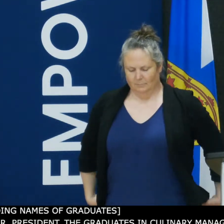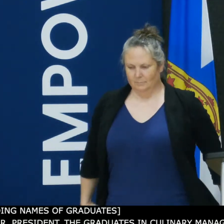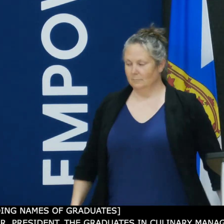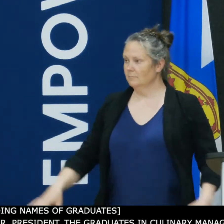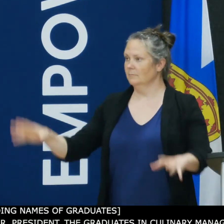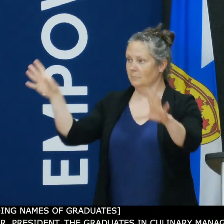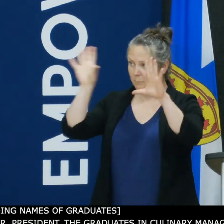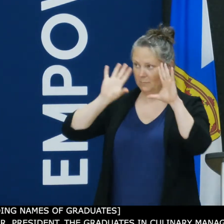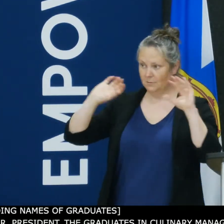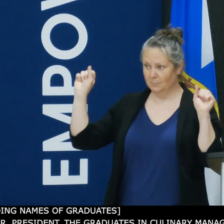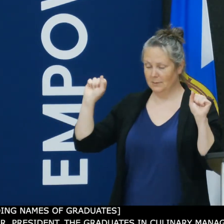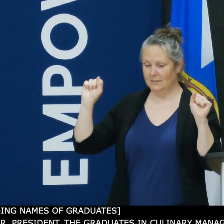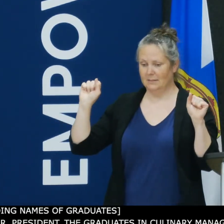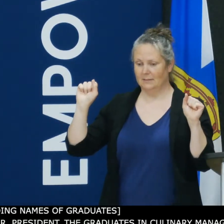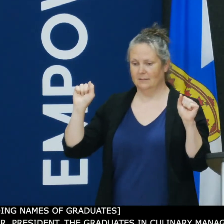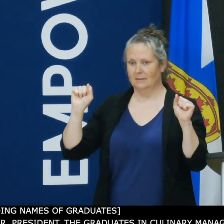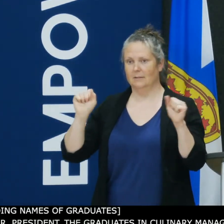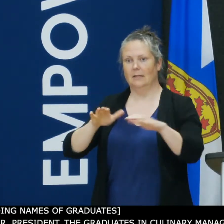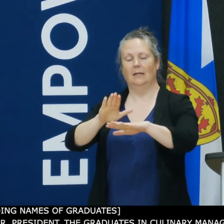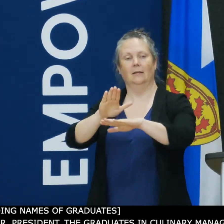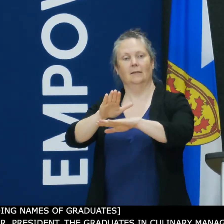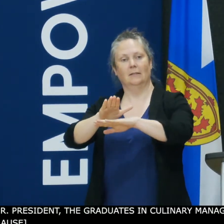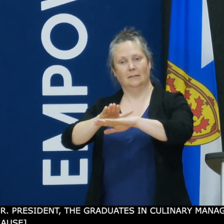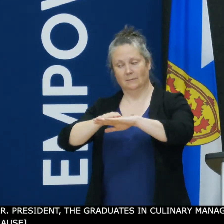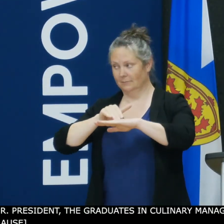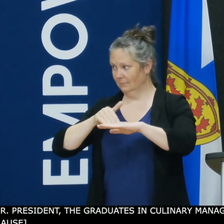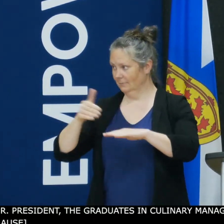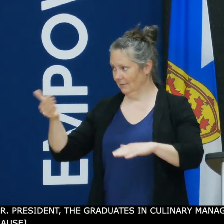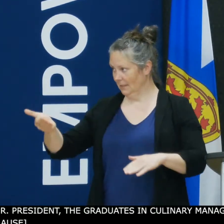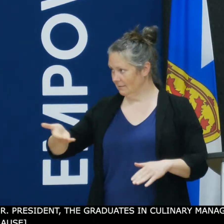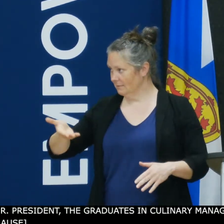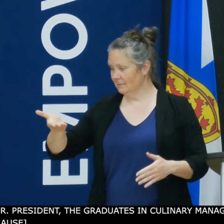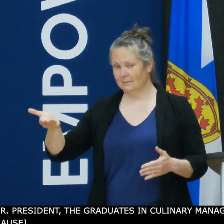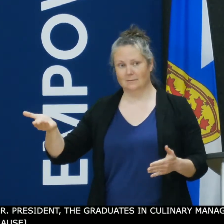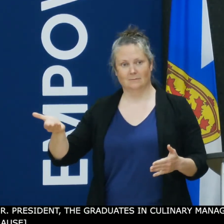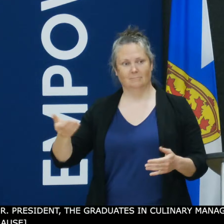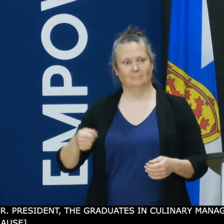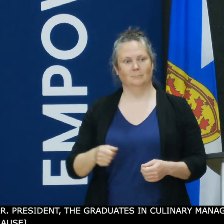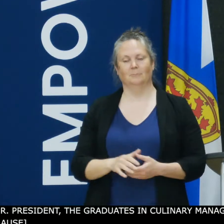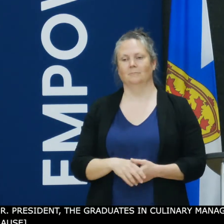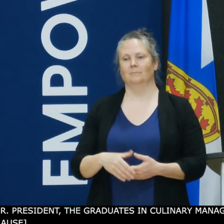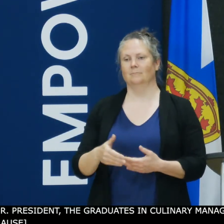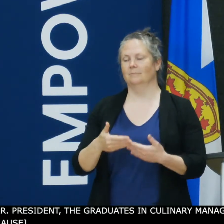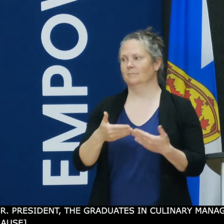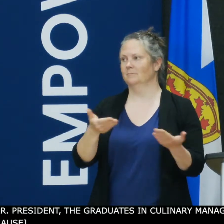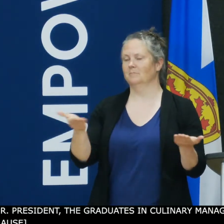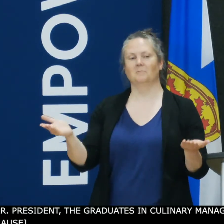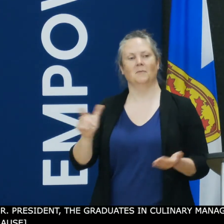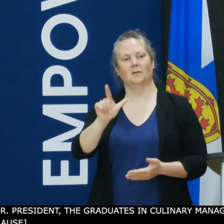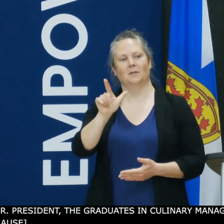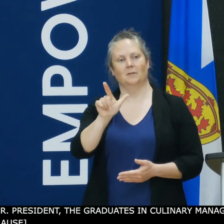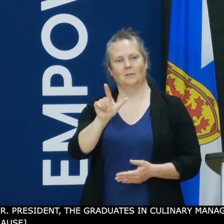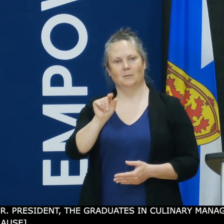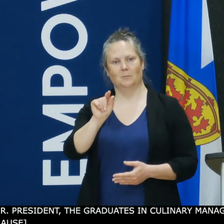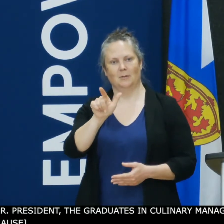Mr. President and invited guests, I present to you the 2024 graduating class of the Kingstec campus, Nova